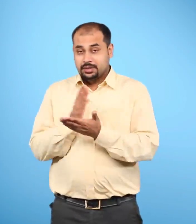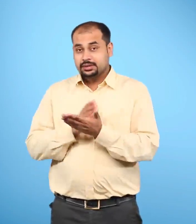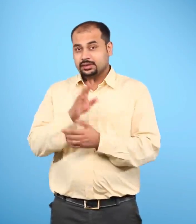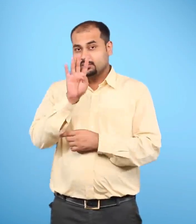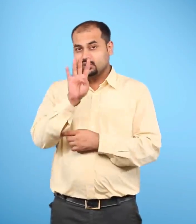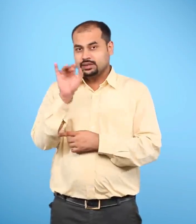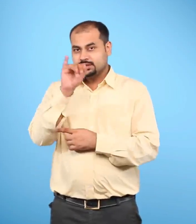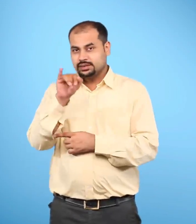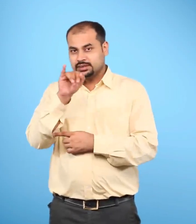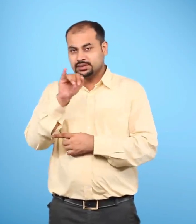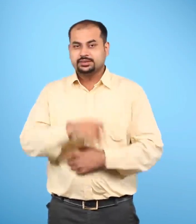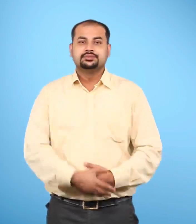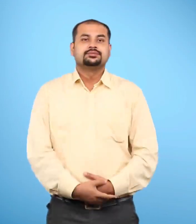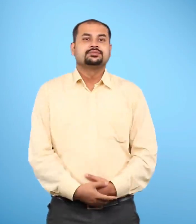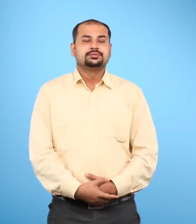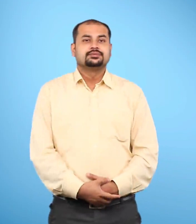Page 46.